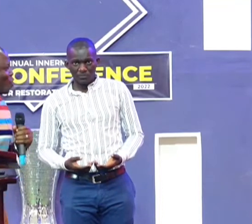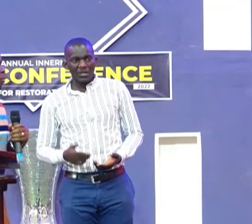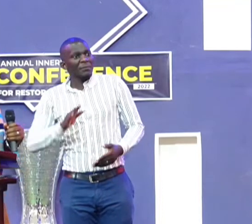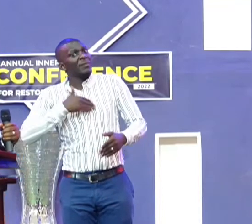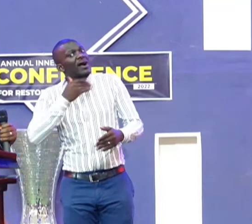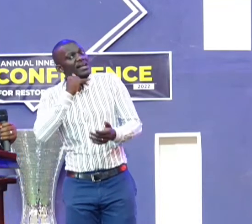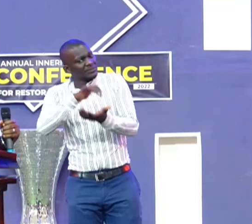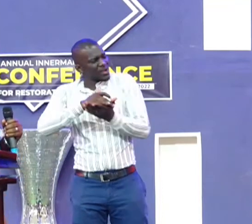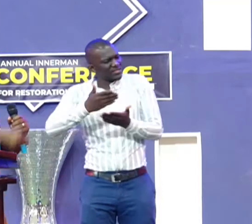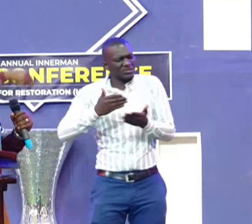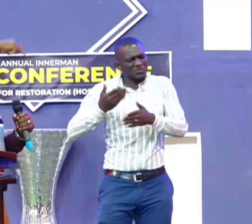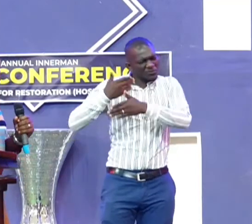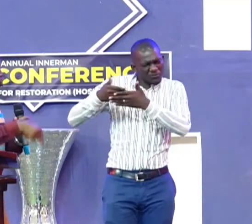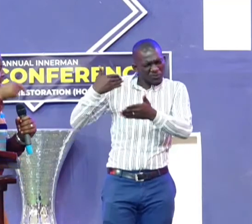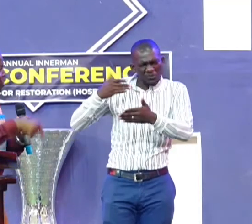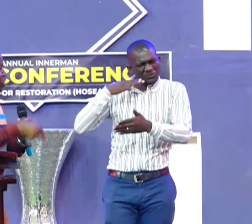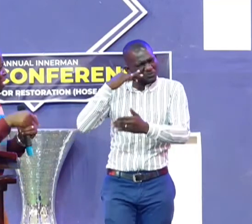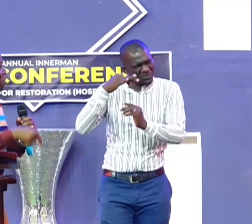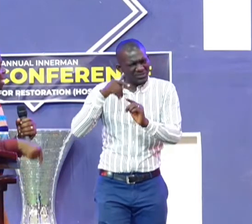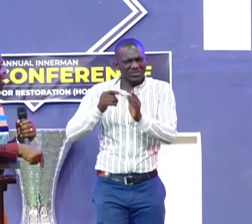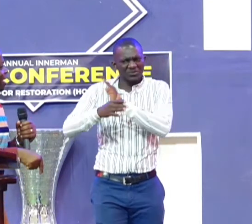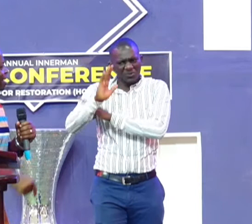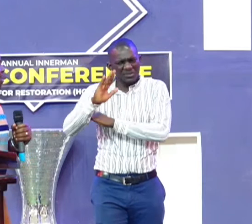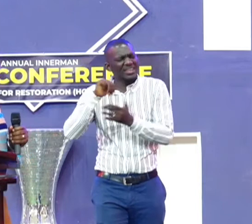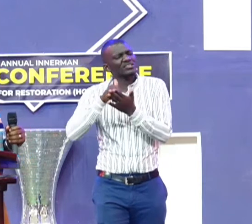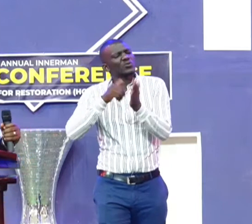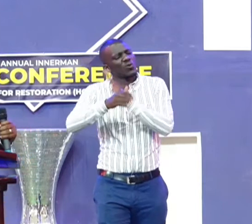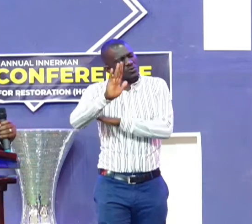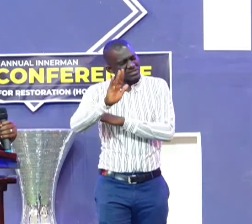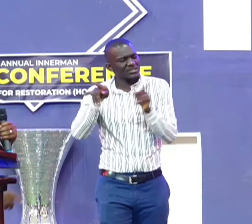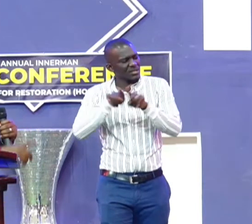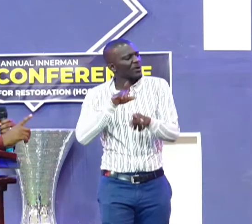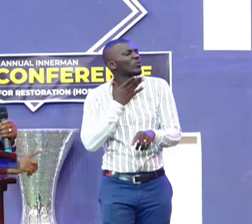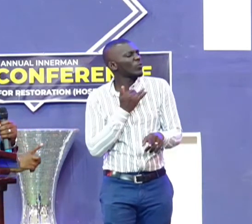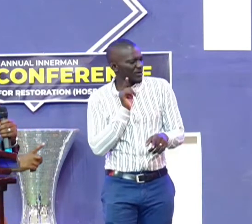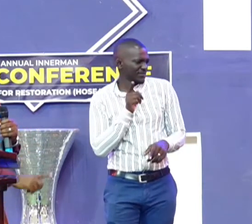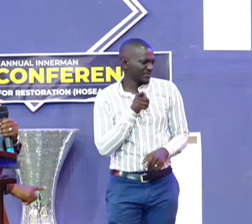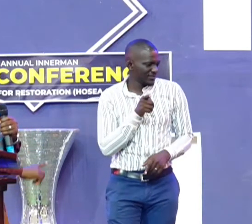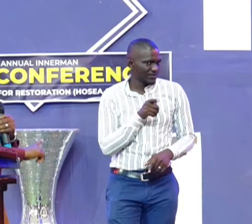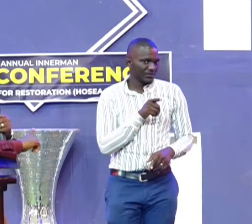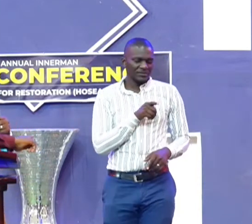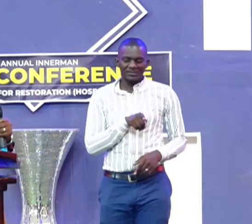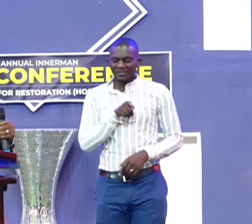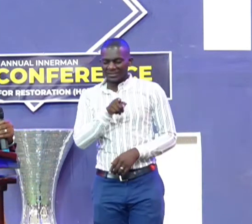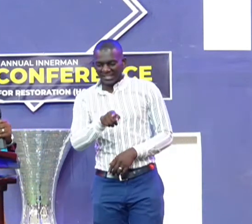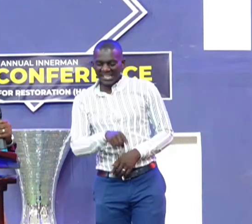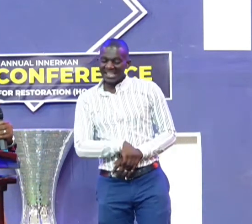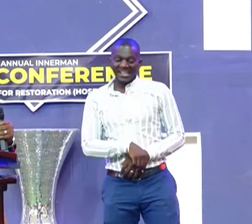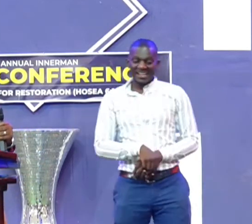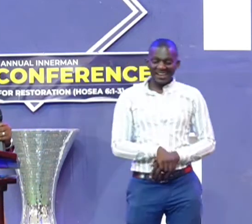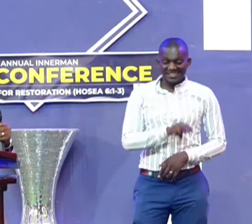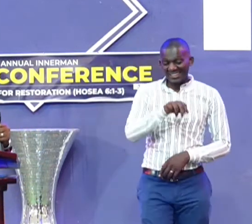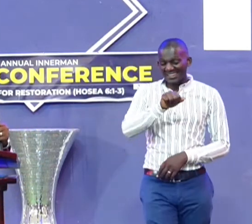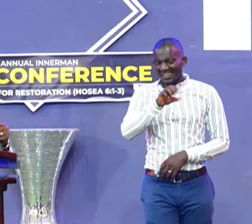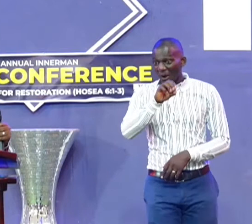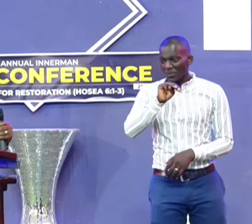My husband used to talk of a certain God. Katonda gwe njagala. Oh, that is the Lord I want. Nyazala namugamba gwe dayeri bakatonda.